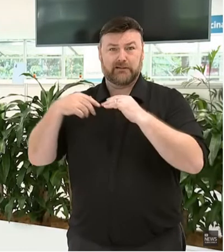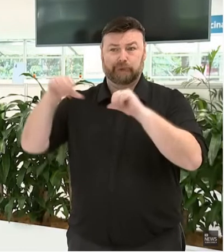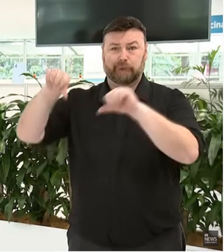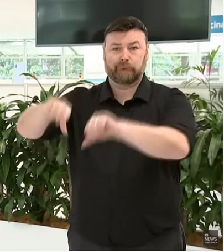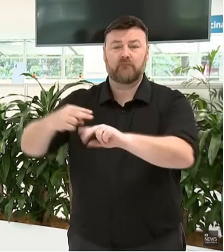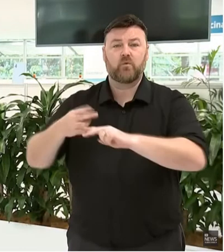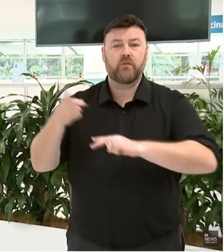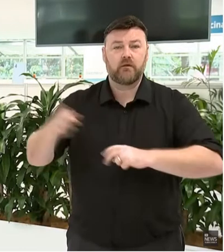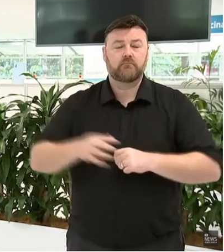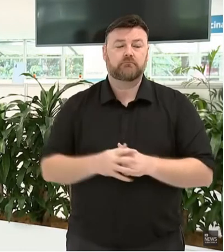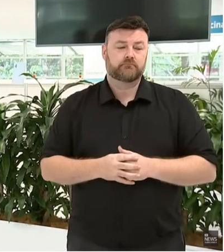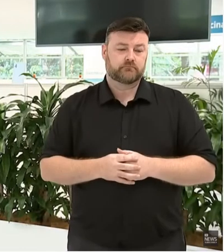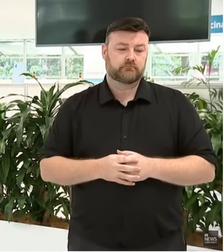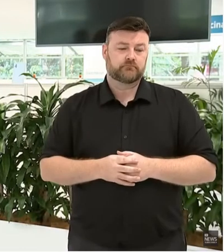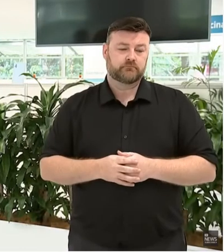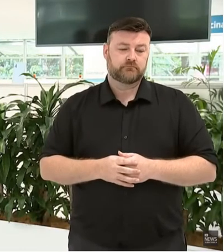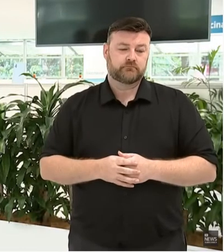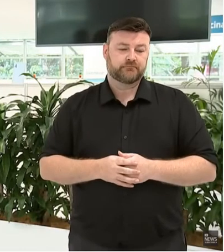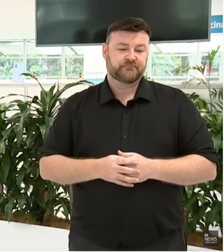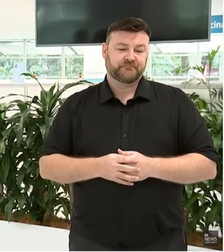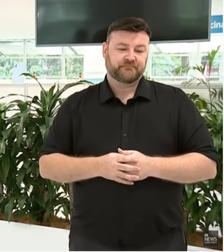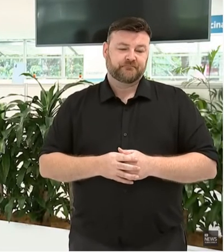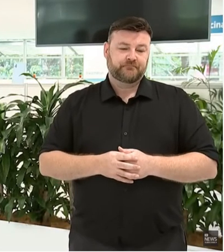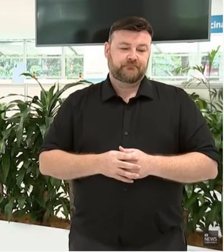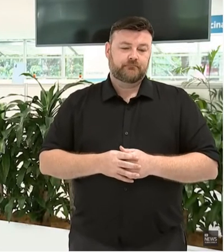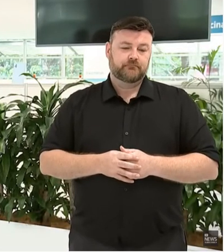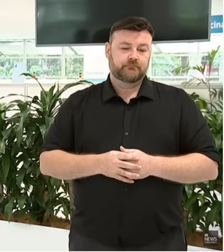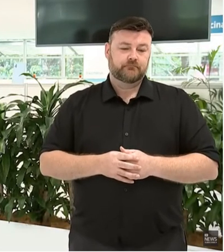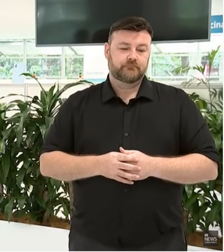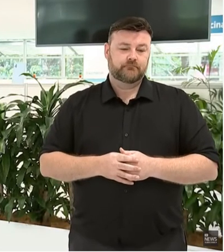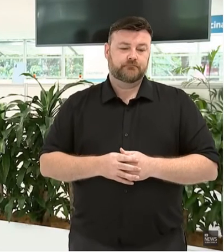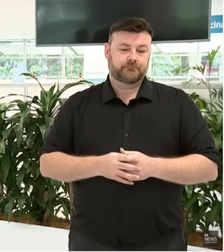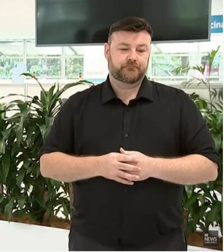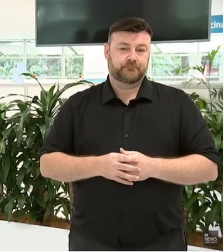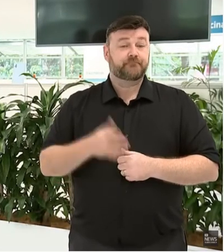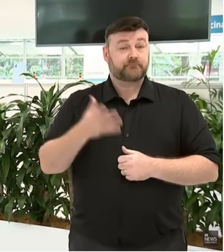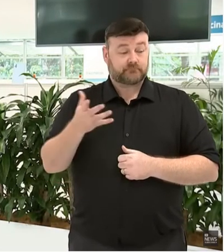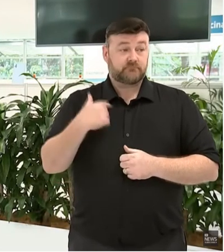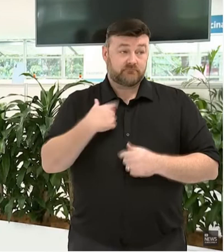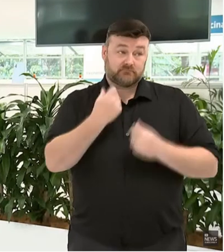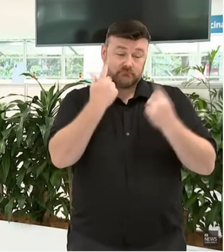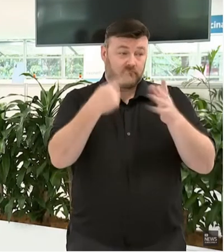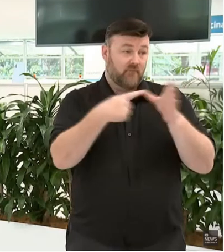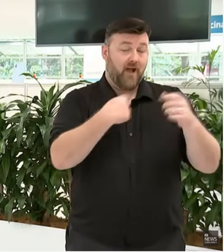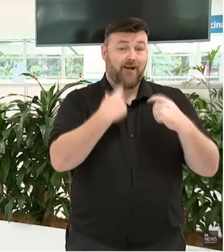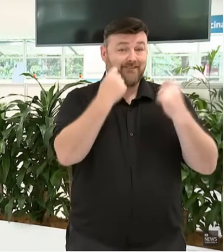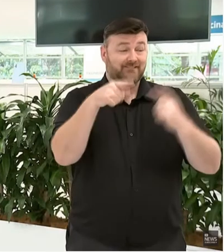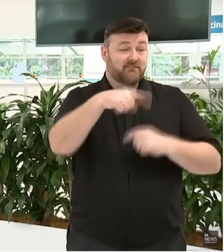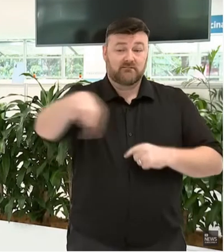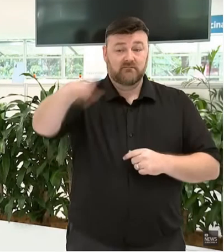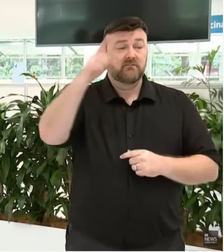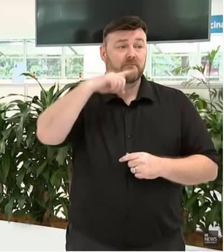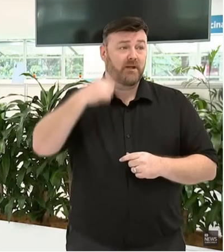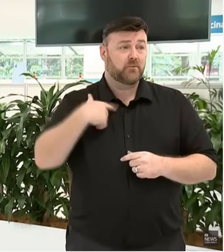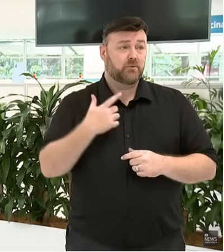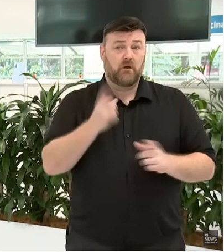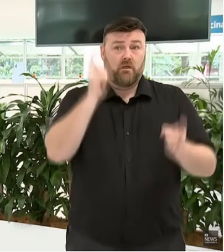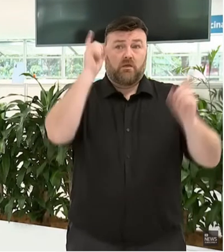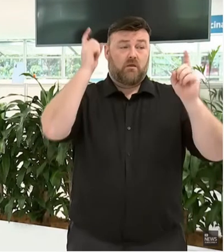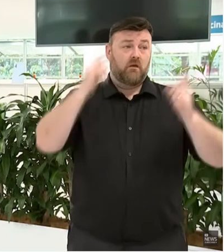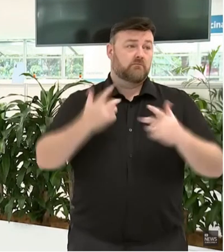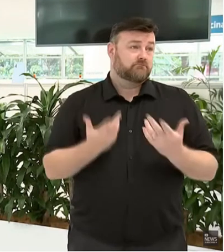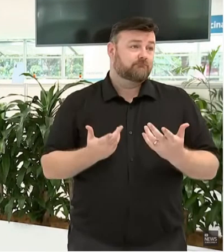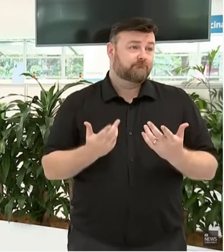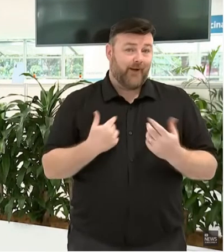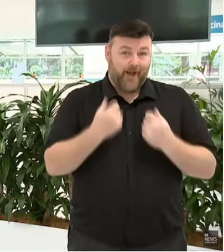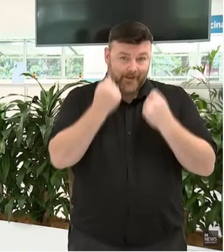term, as we're moving through this, people feel less confident. But I'm also confident that we're going to get through this period of